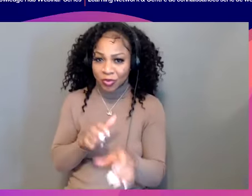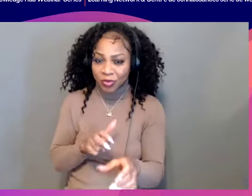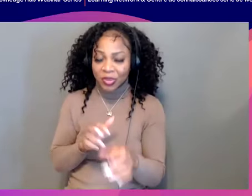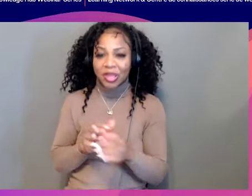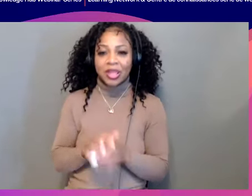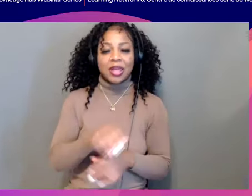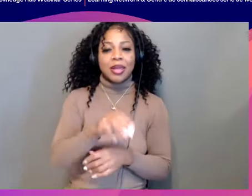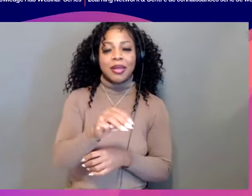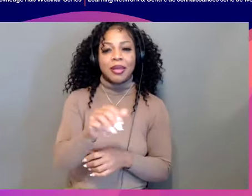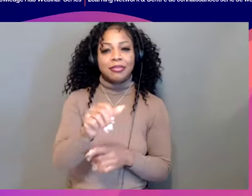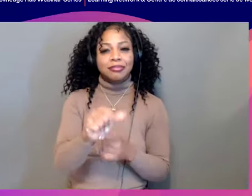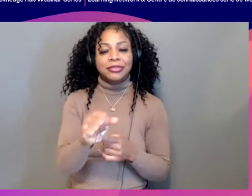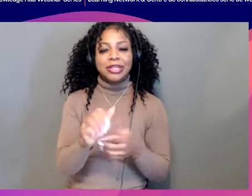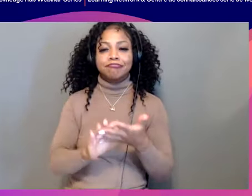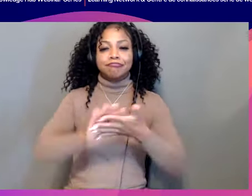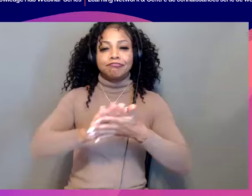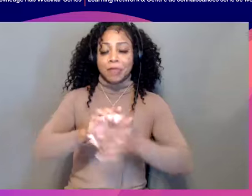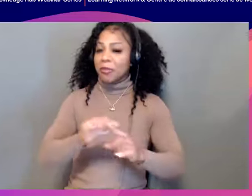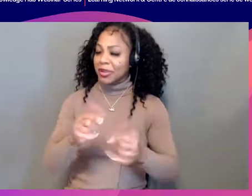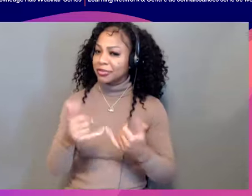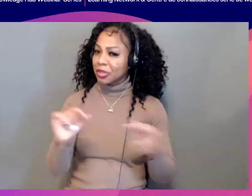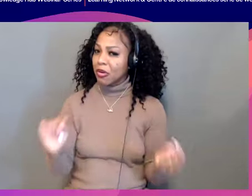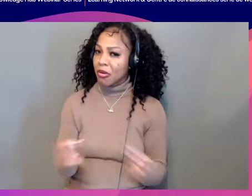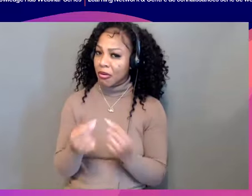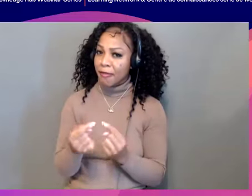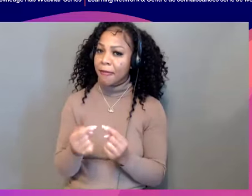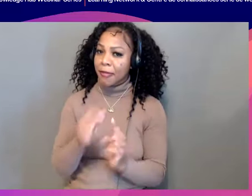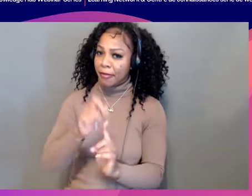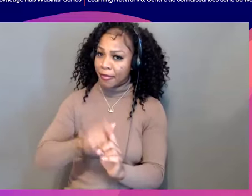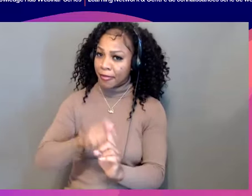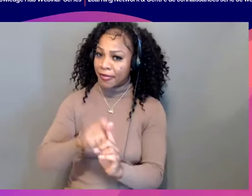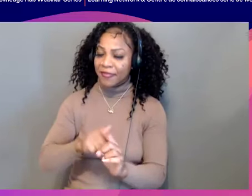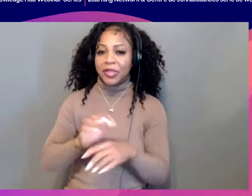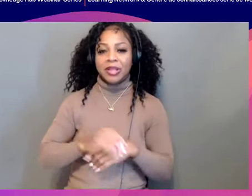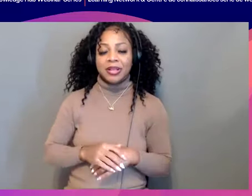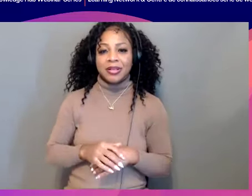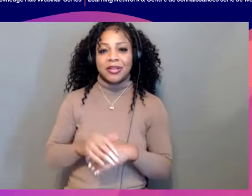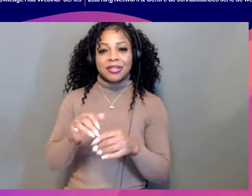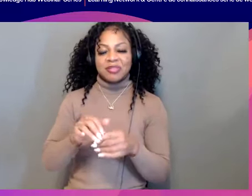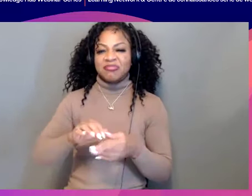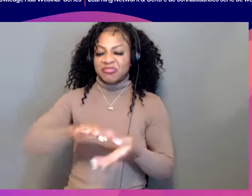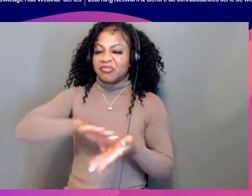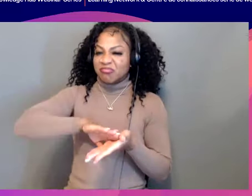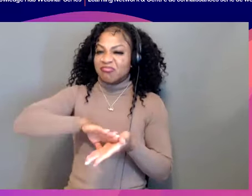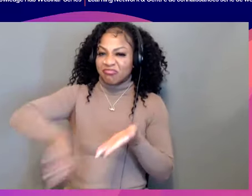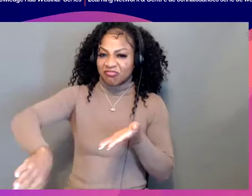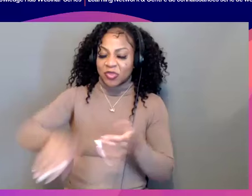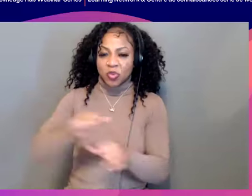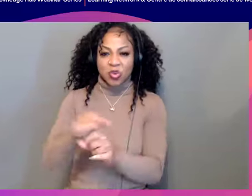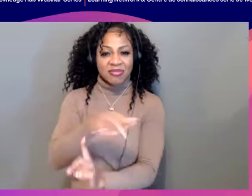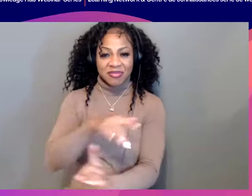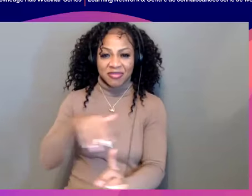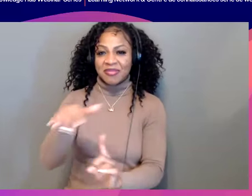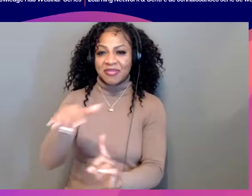Microaggressions are a subtle yet harmful form of harassment. They create hostile, exclusionary work environments,